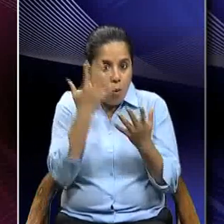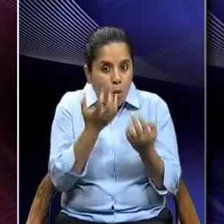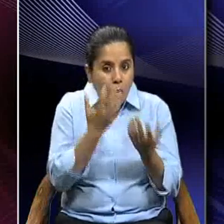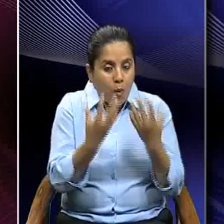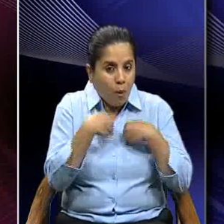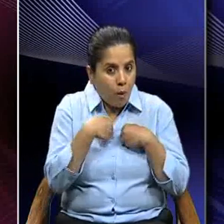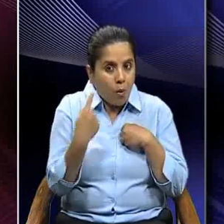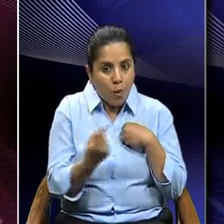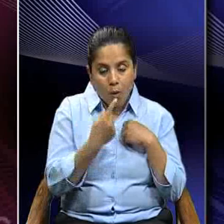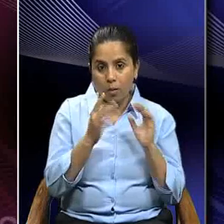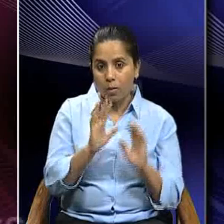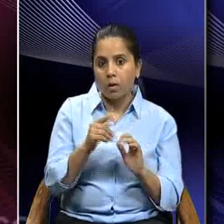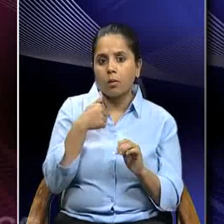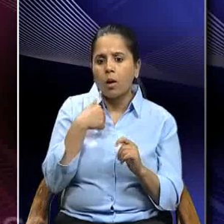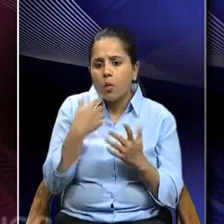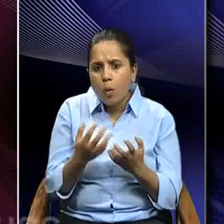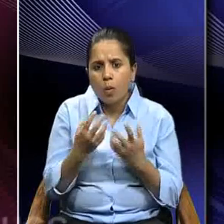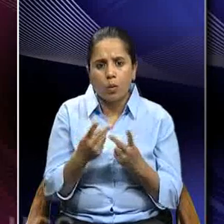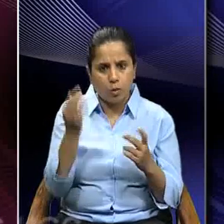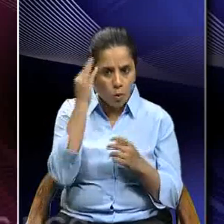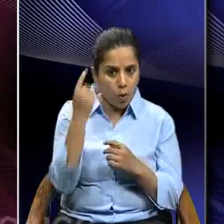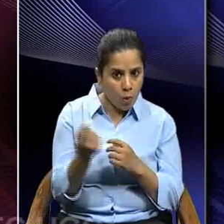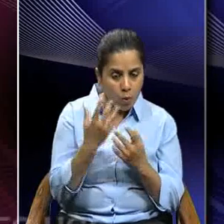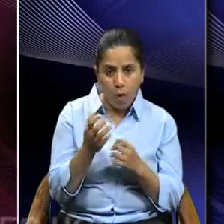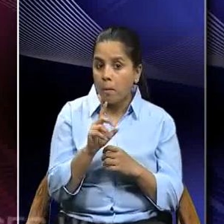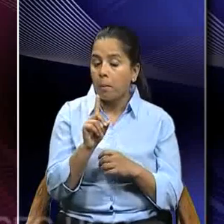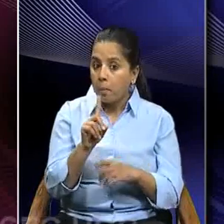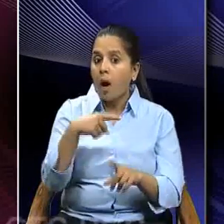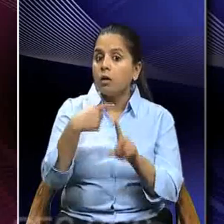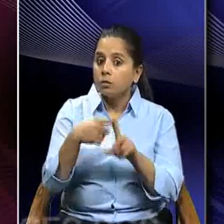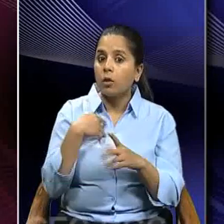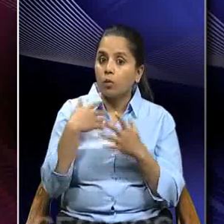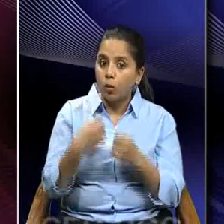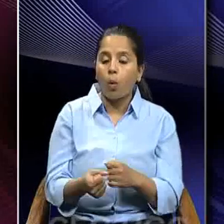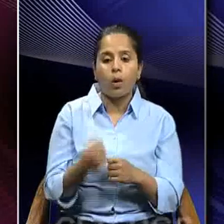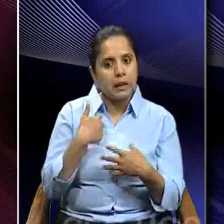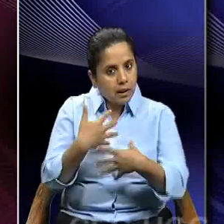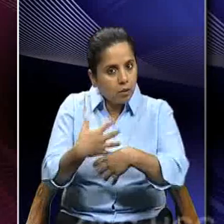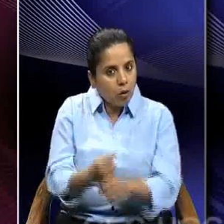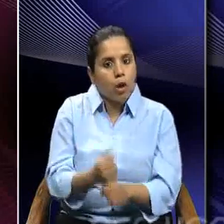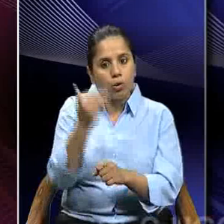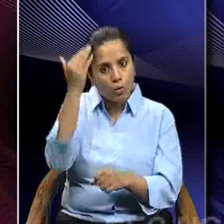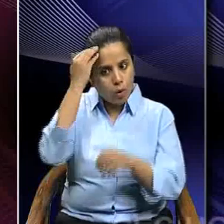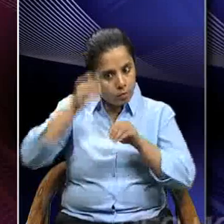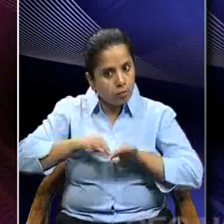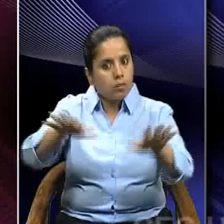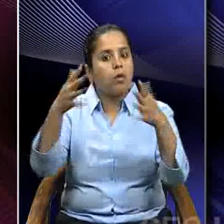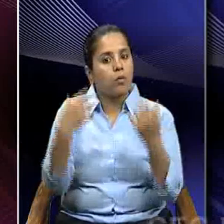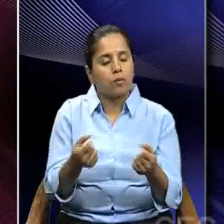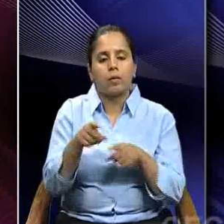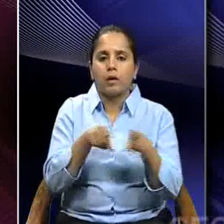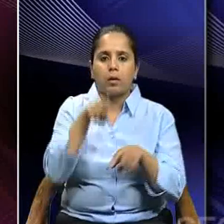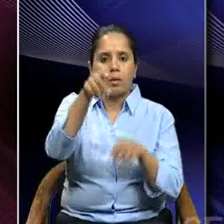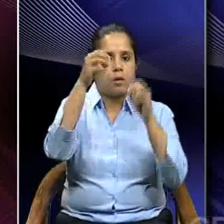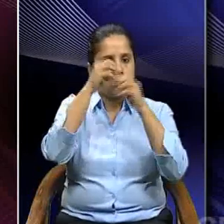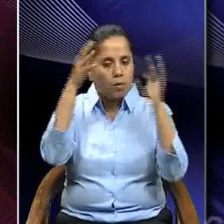we are not only striving to gain knowledge, but we are also there to create knowledge. Imagine that you become a source